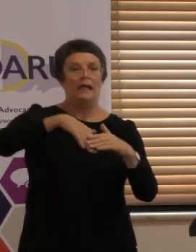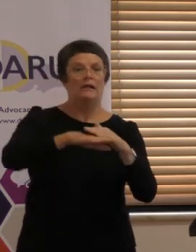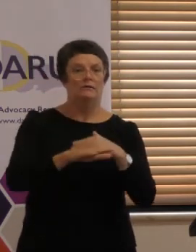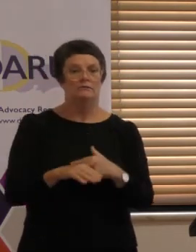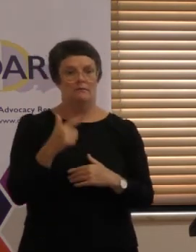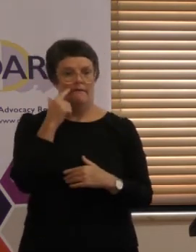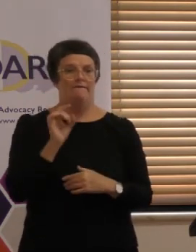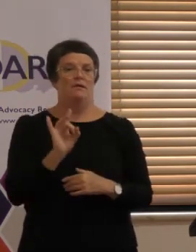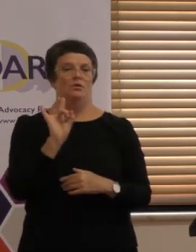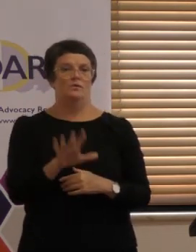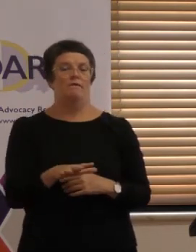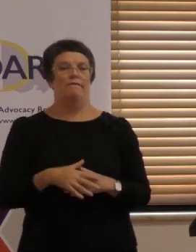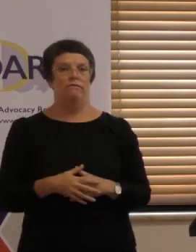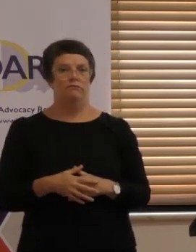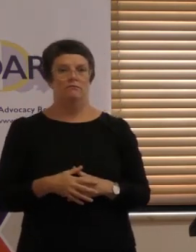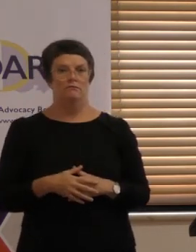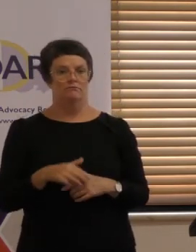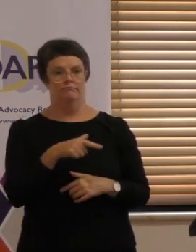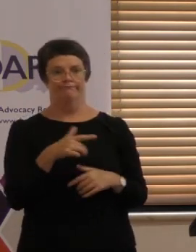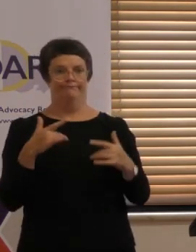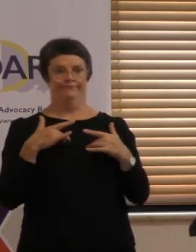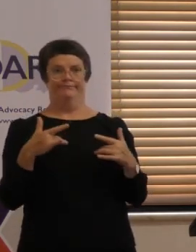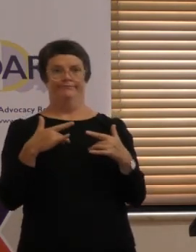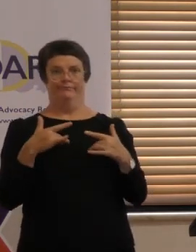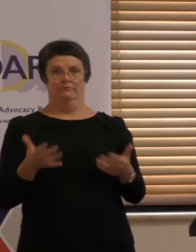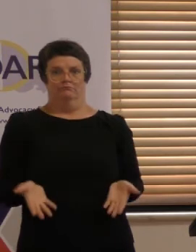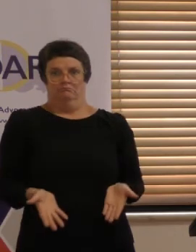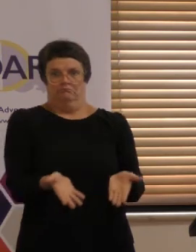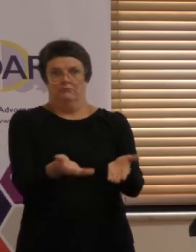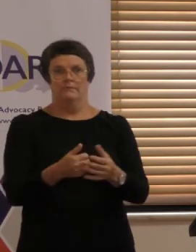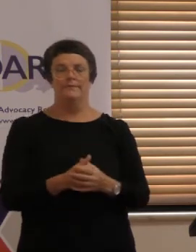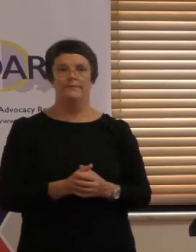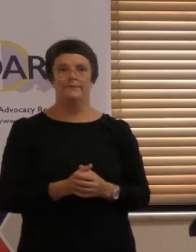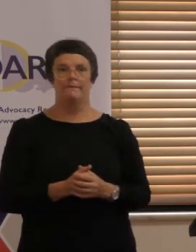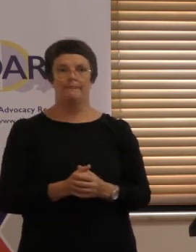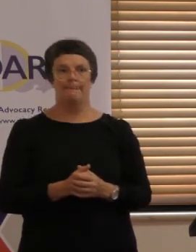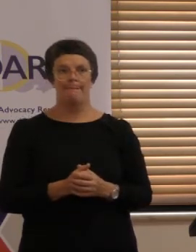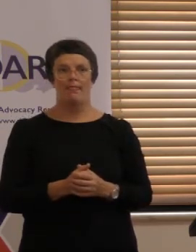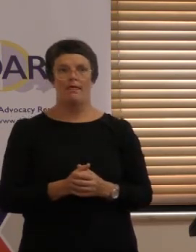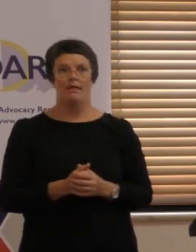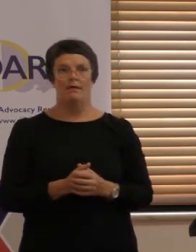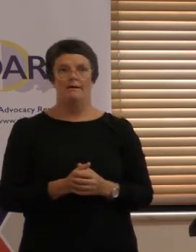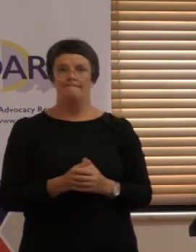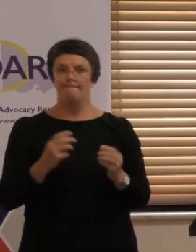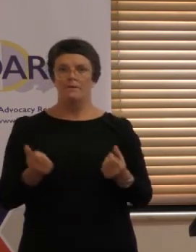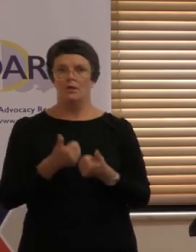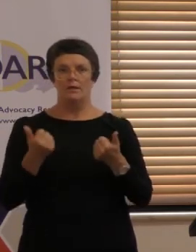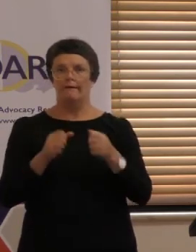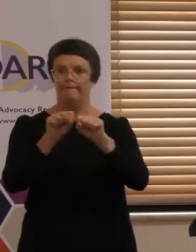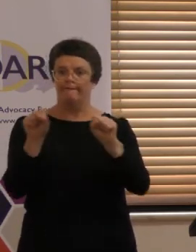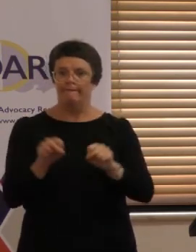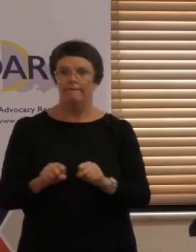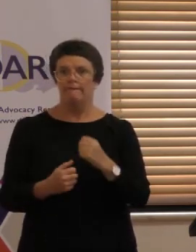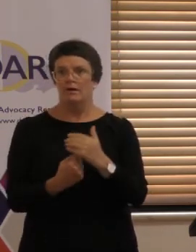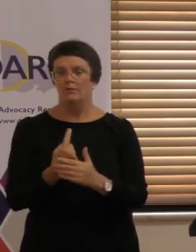work placement. So there's a real lack of both structural kind of opportunities for